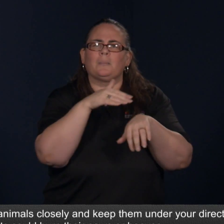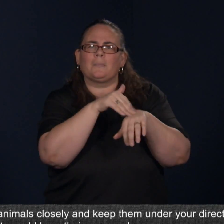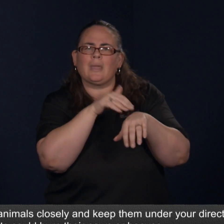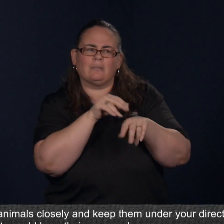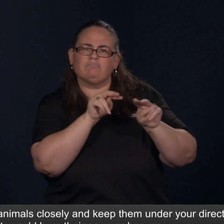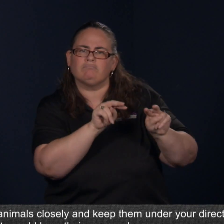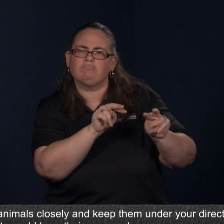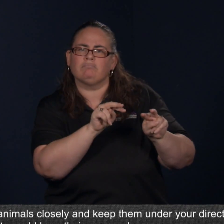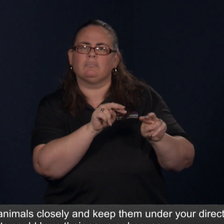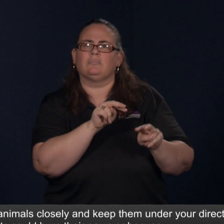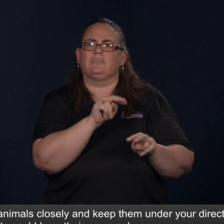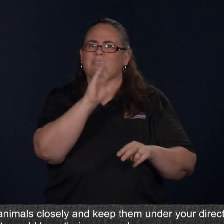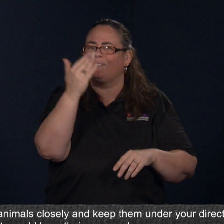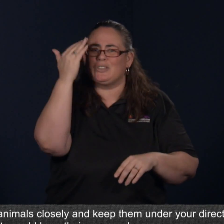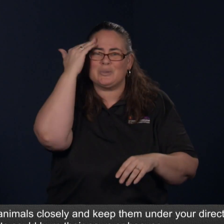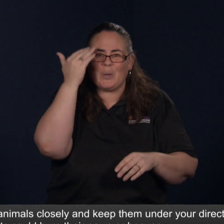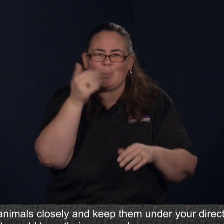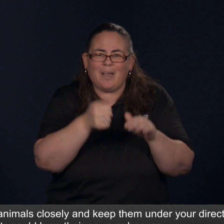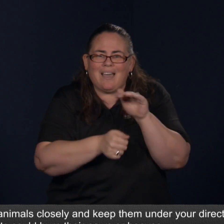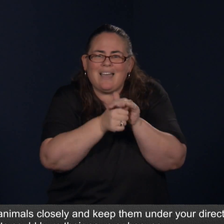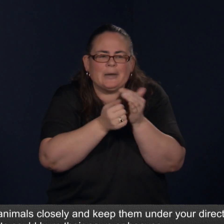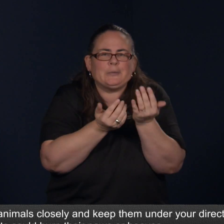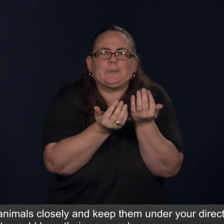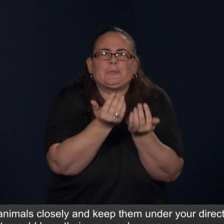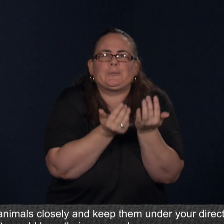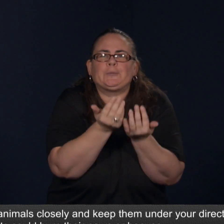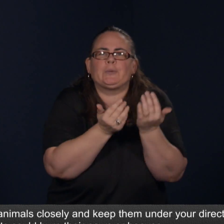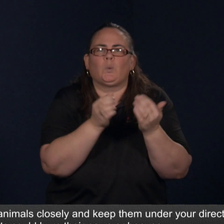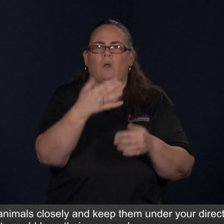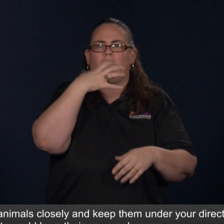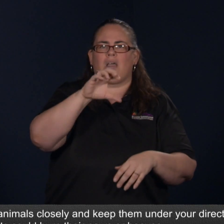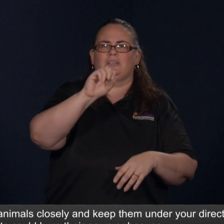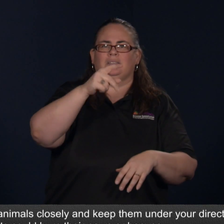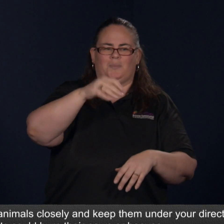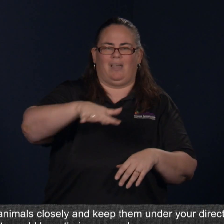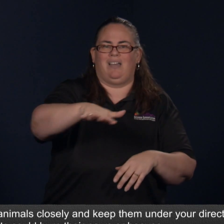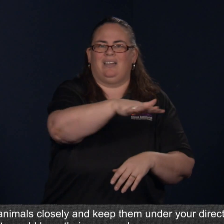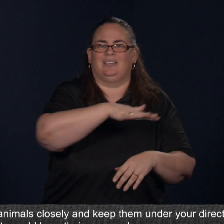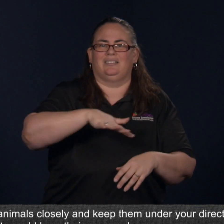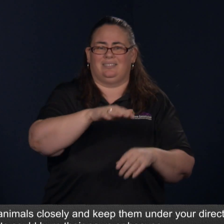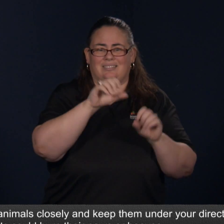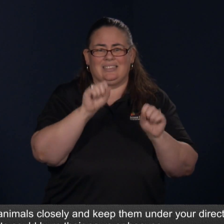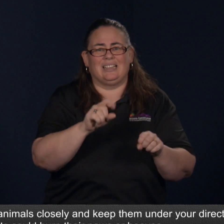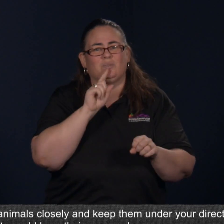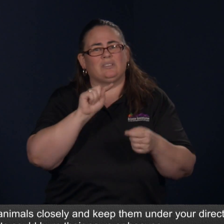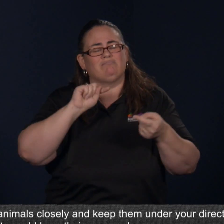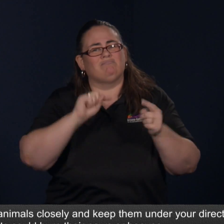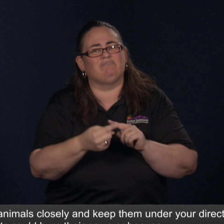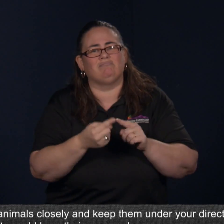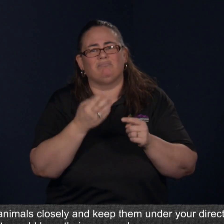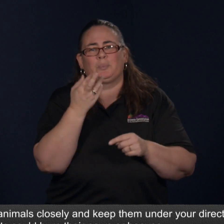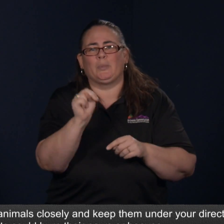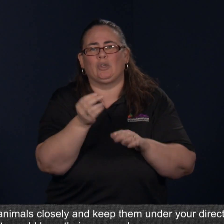Watch animals closely and keep them under your direct control. Hidden embers and hotspots could burn their paws or